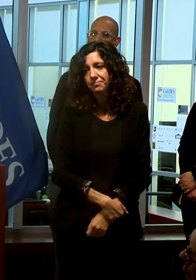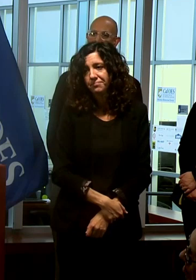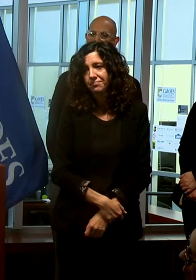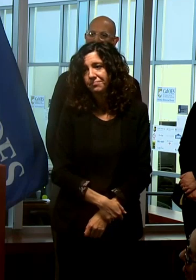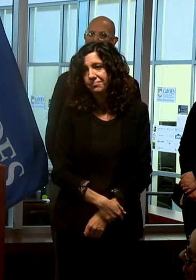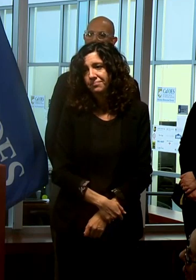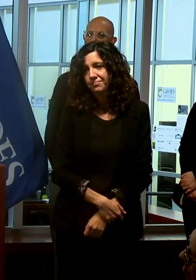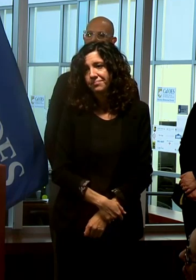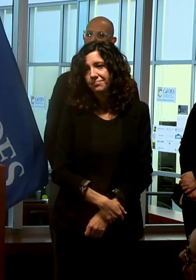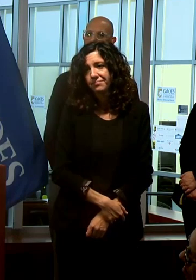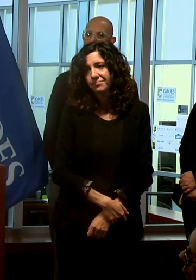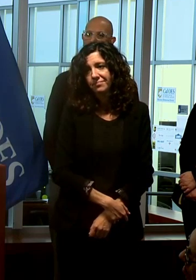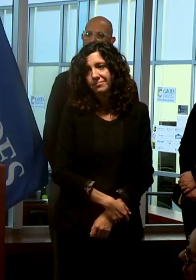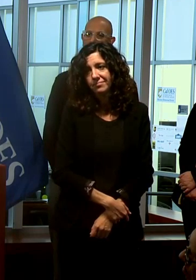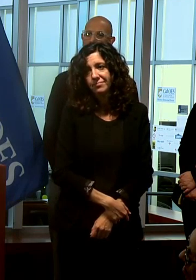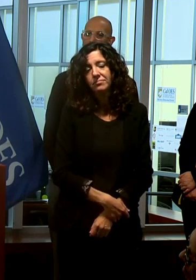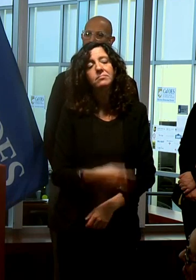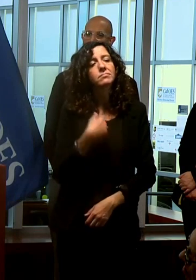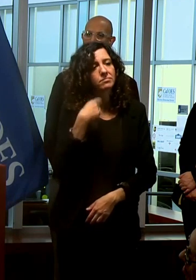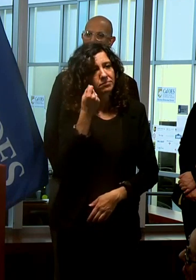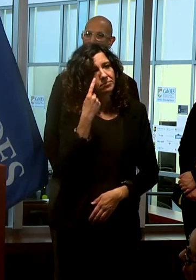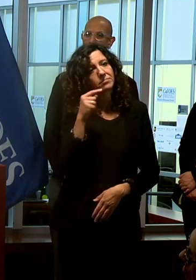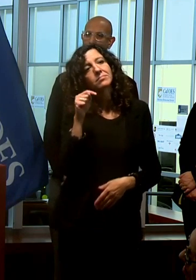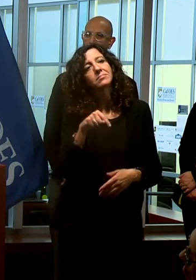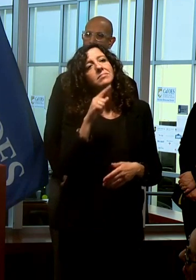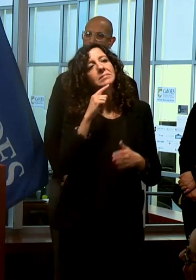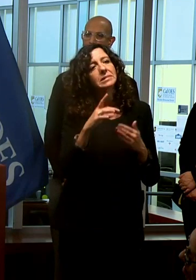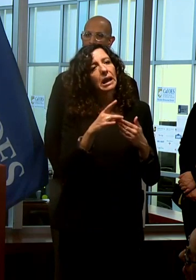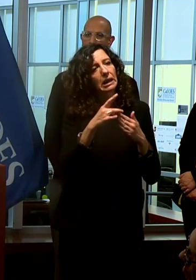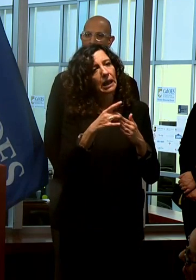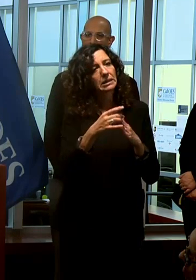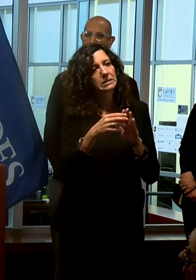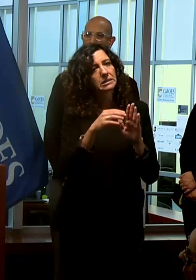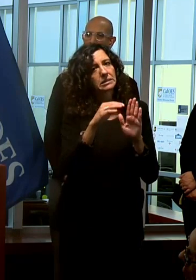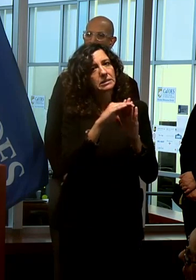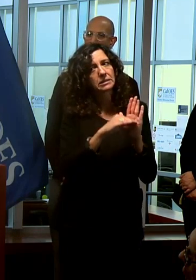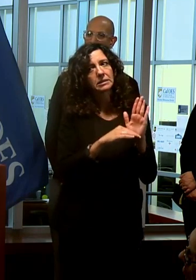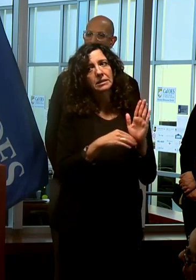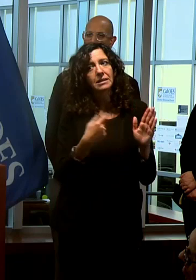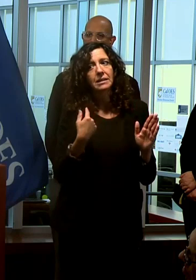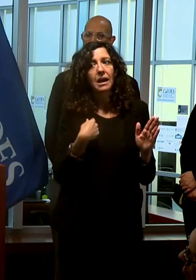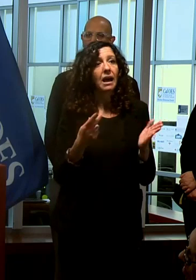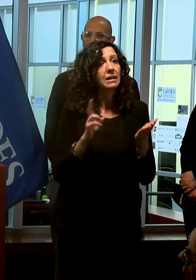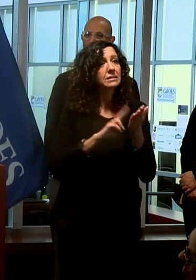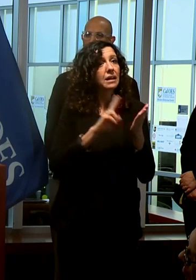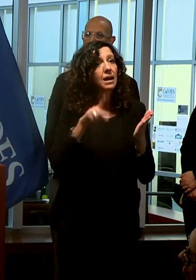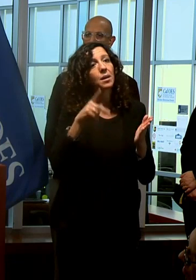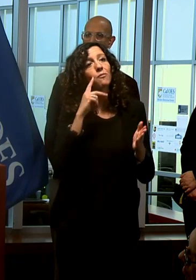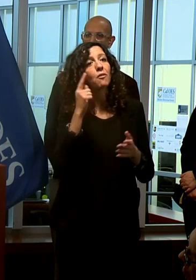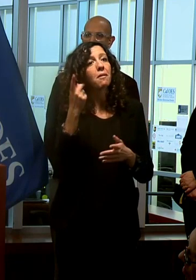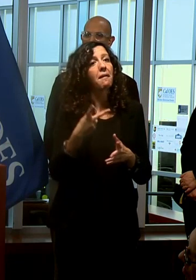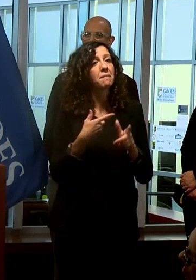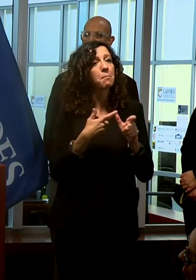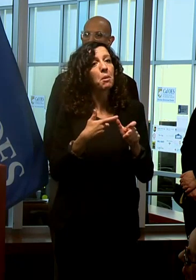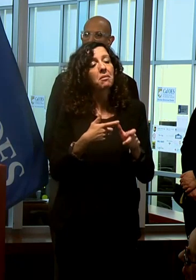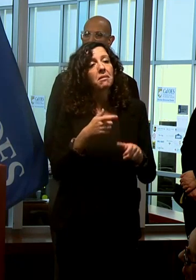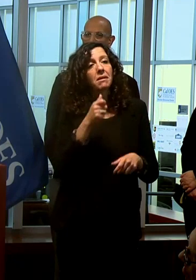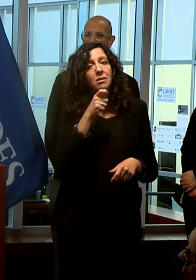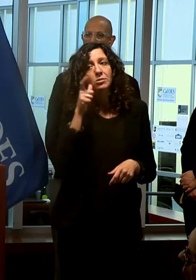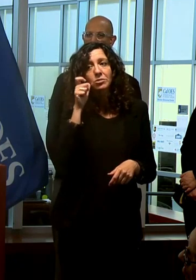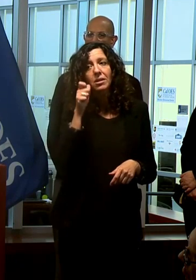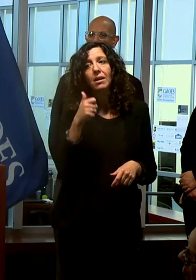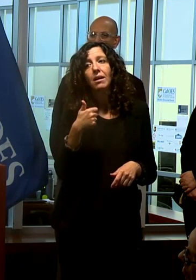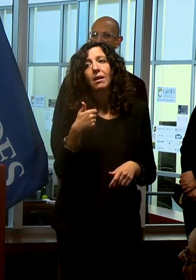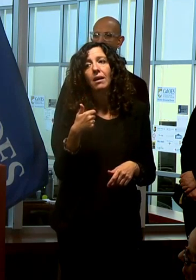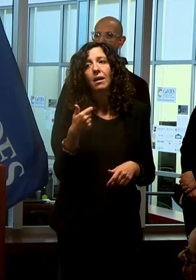you're recommending this as a guidance, but, I was signed up for a half marathon yesterday, and I was urging the organizer